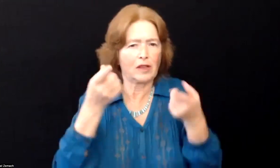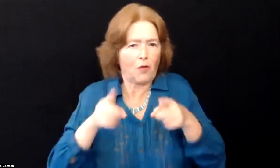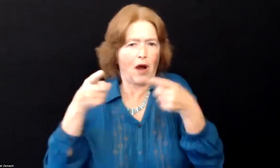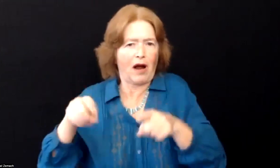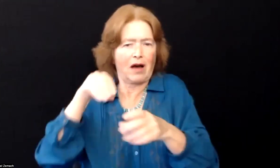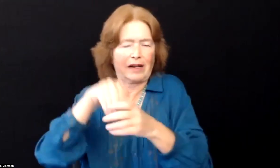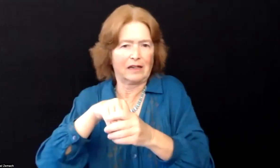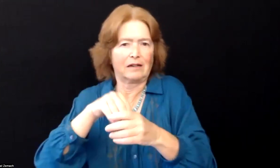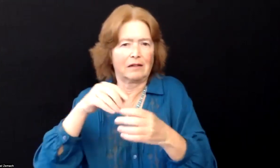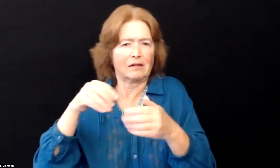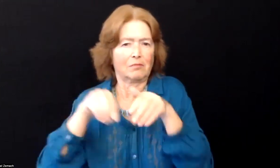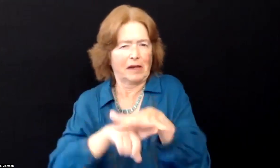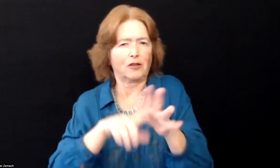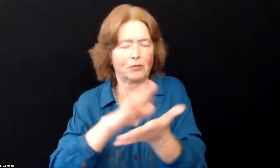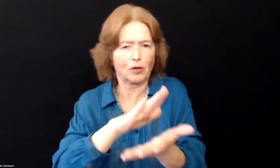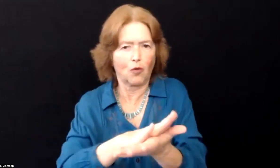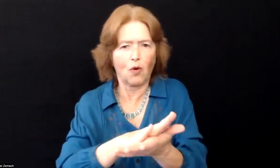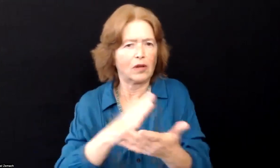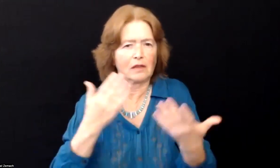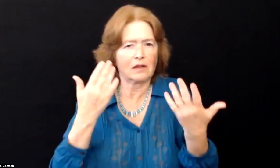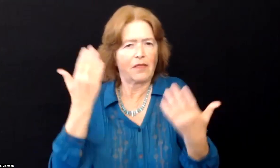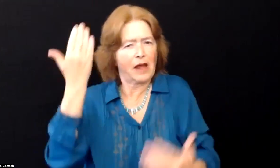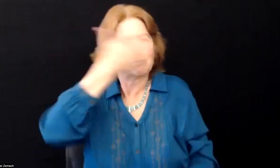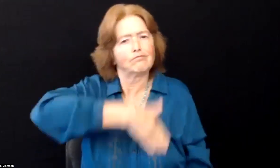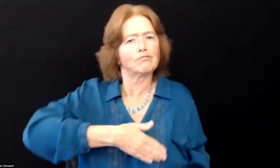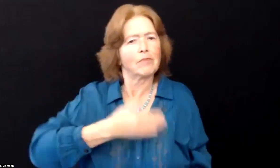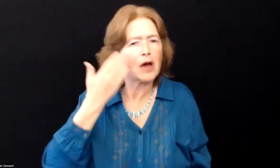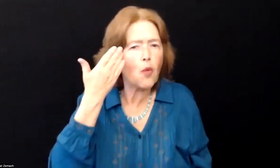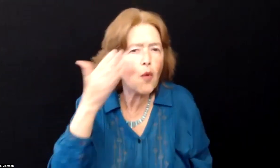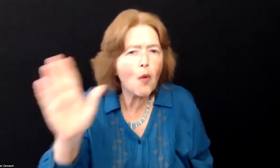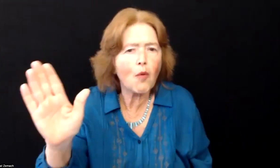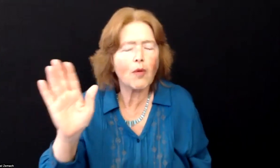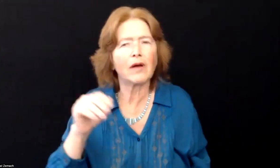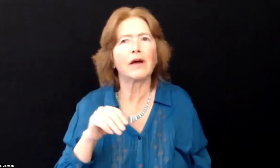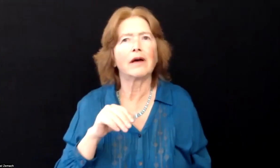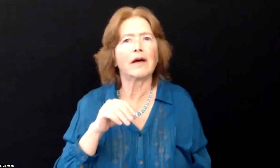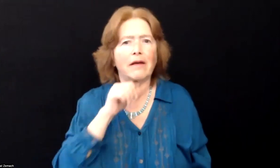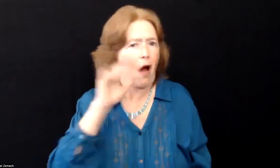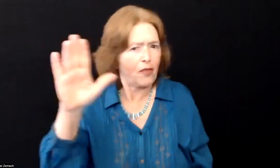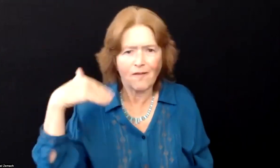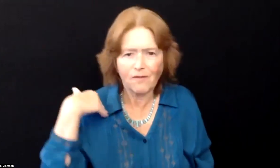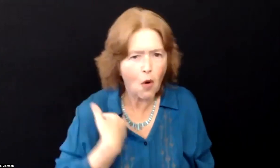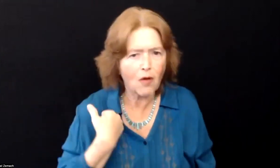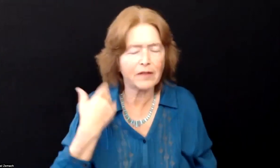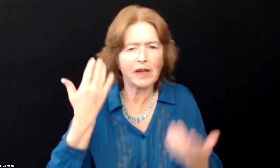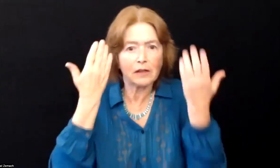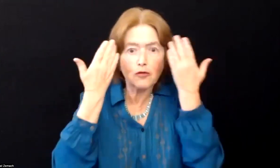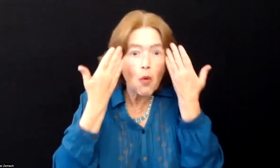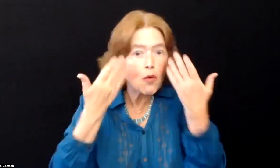don't know what's going on in their local mainstream school. It's not the parents or